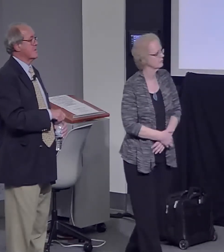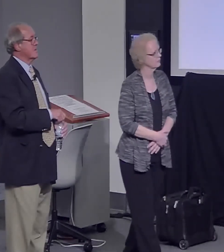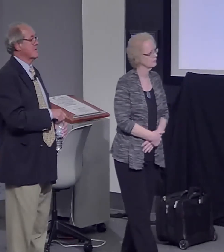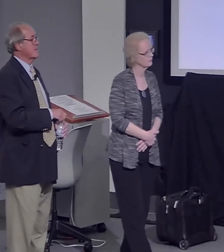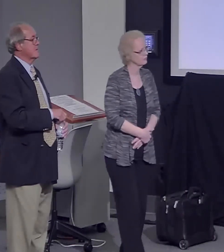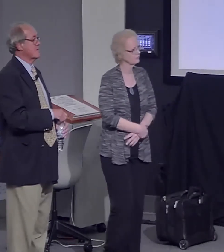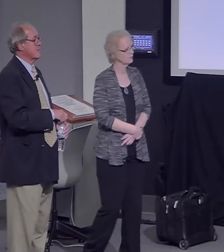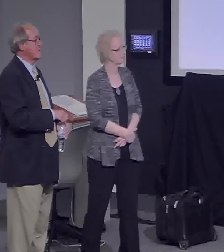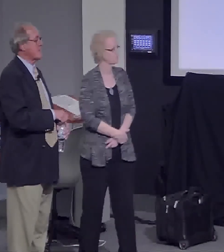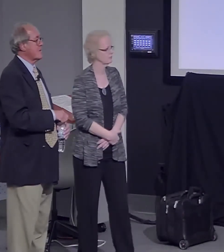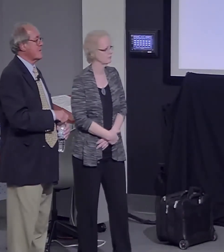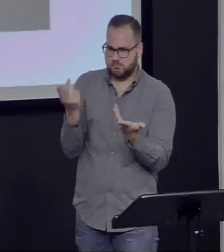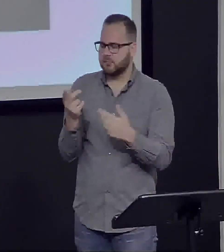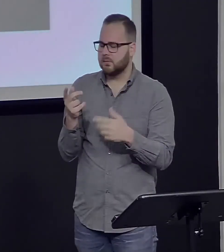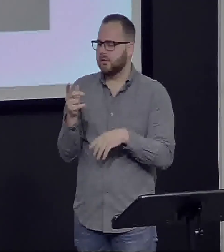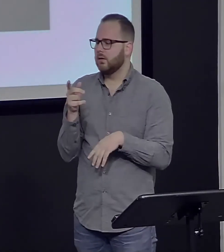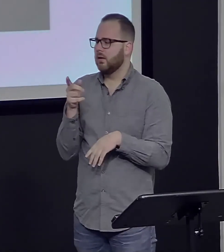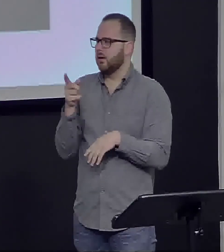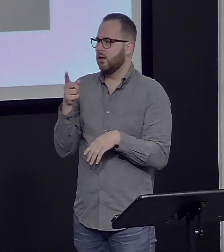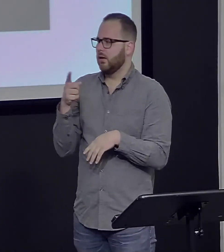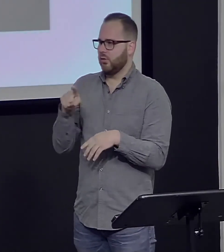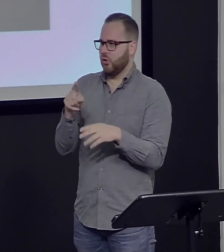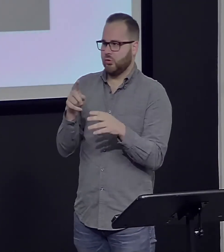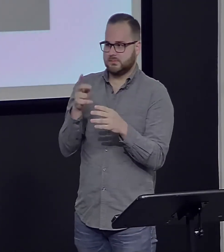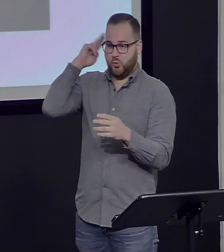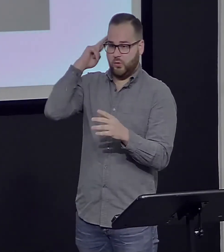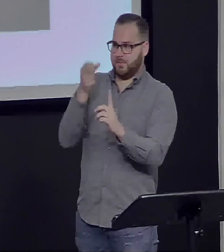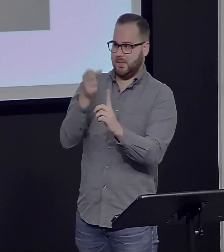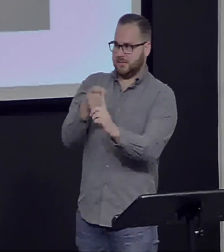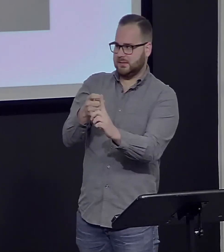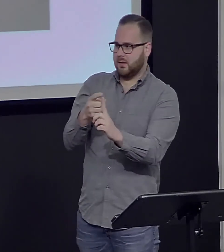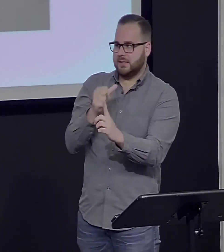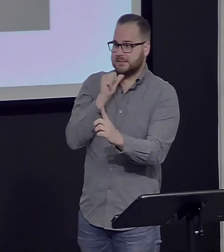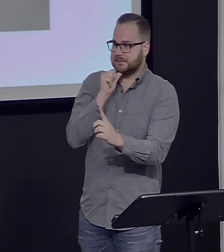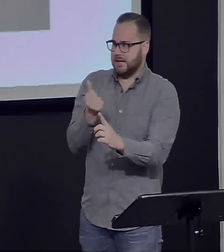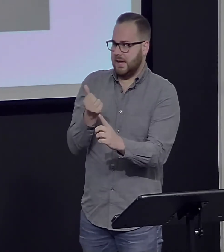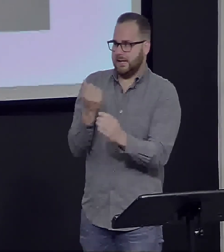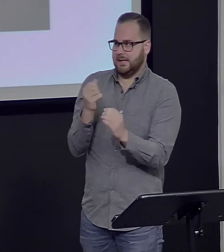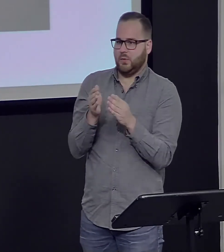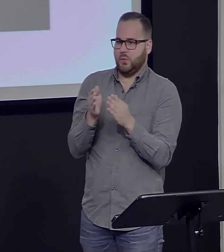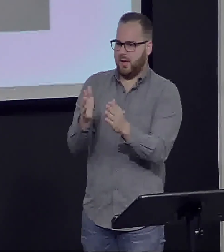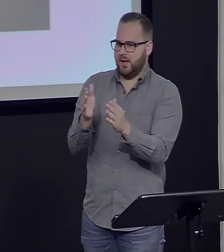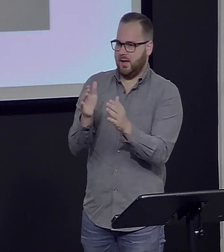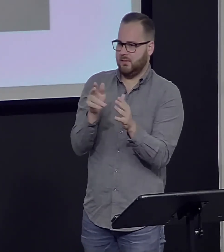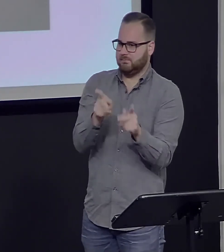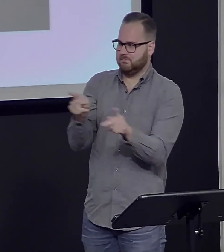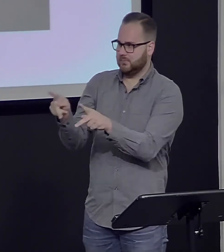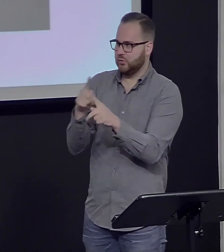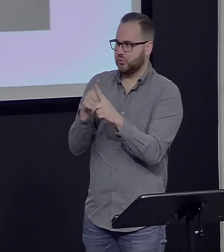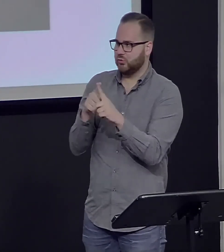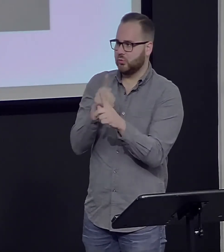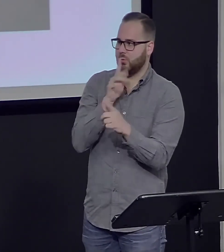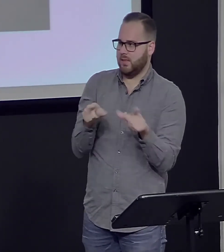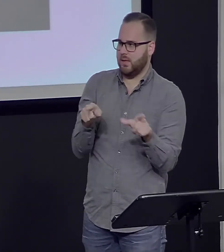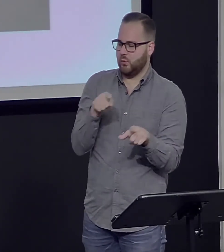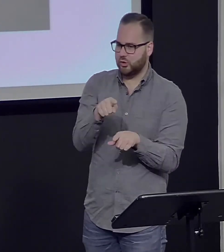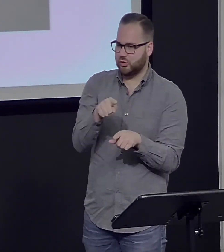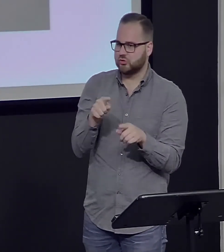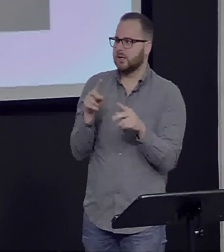Sure, sure. So I'll use the example of a cochlear implant. The cochlear implant signal is not in any